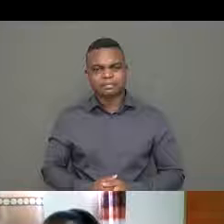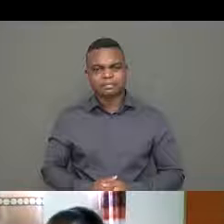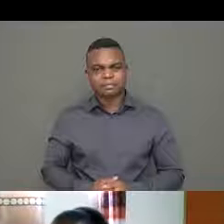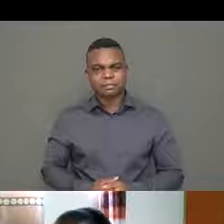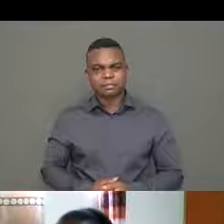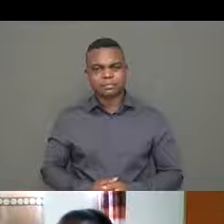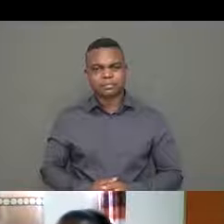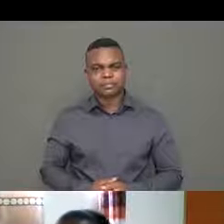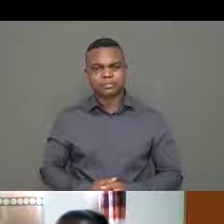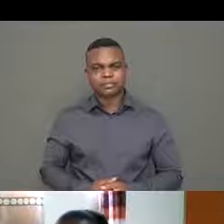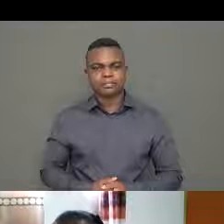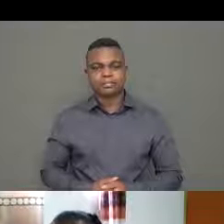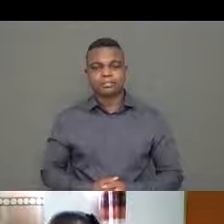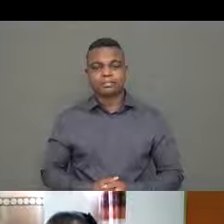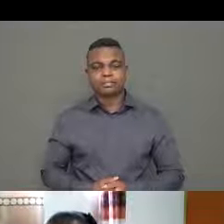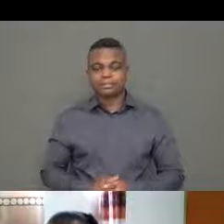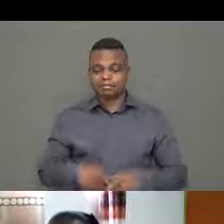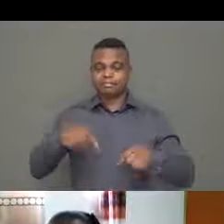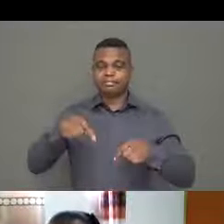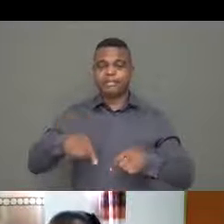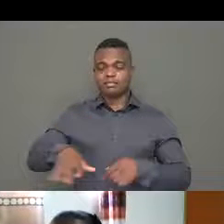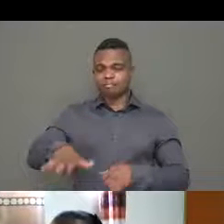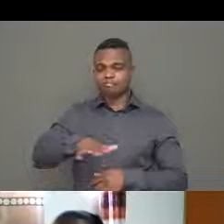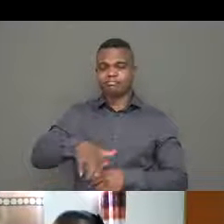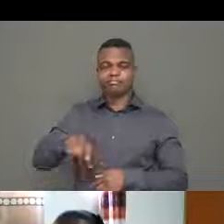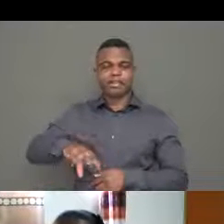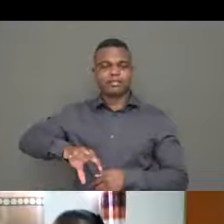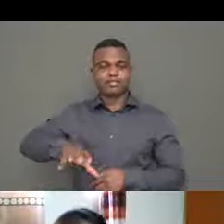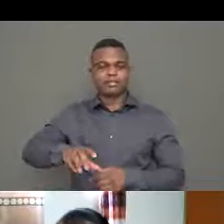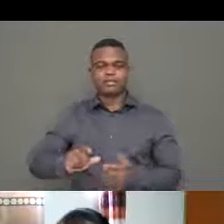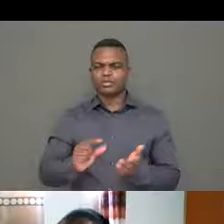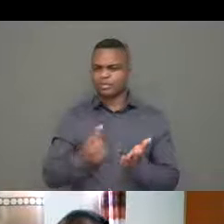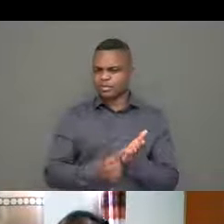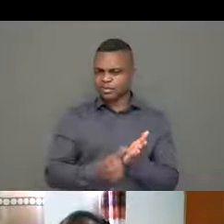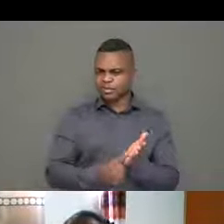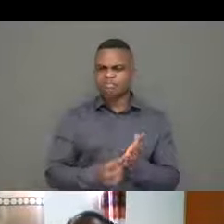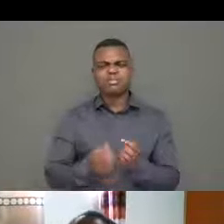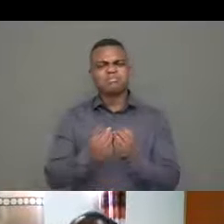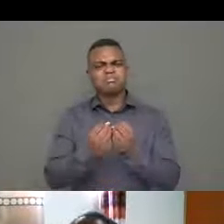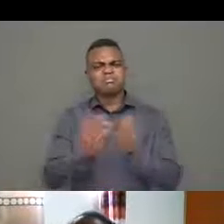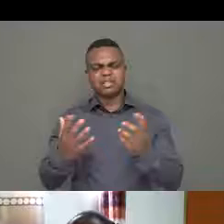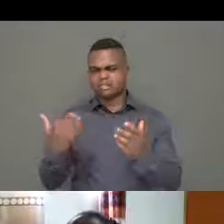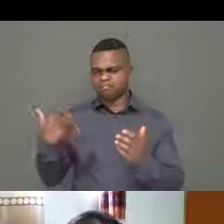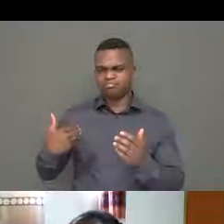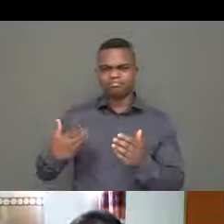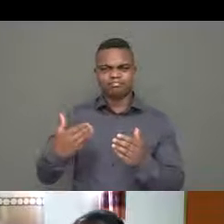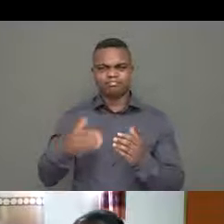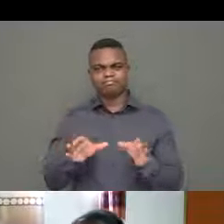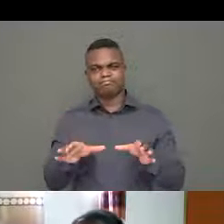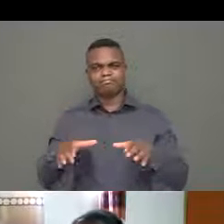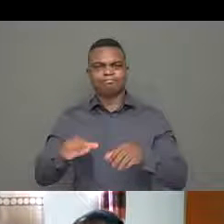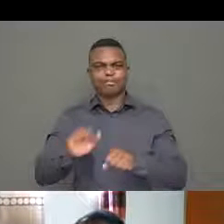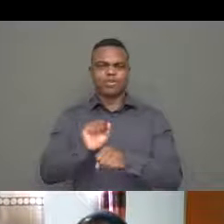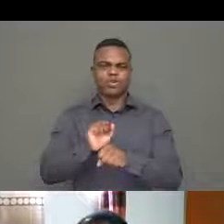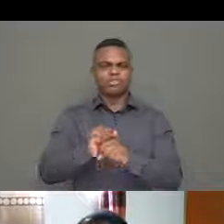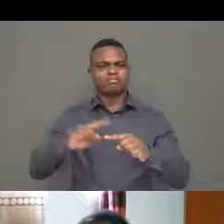we do not work alone. We work with the different stakeholders like Mission Cara and EU, who have been funding